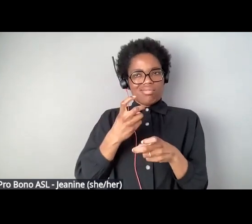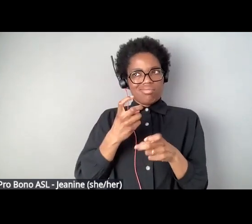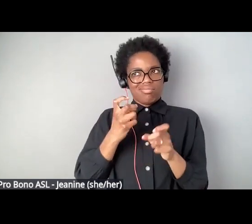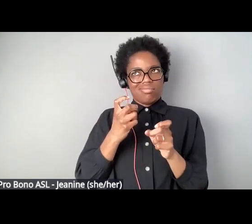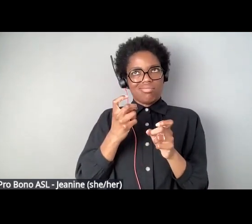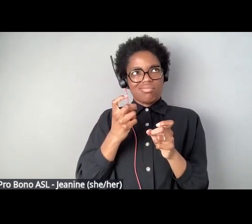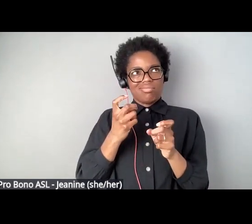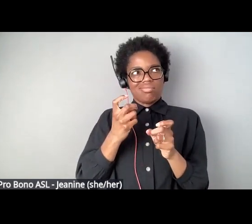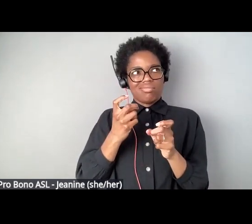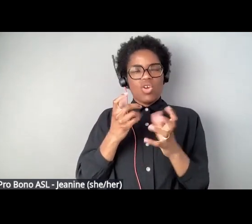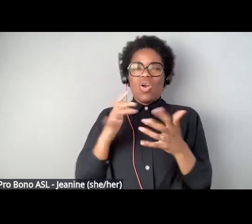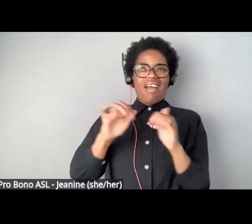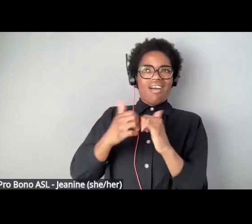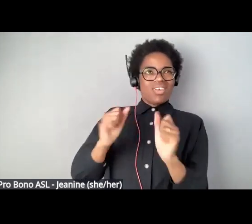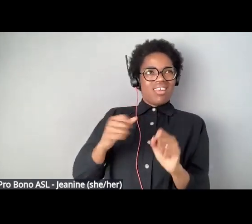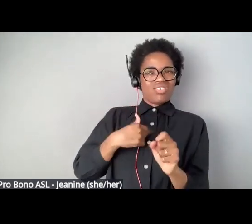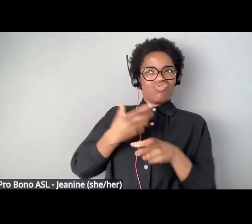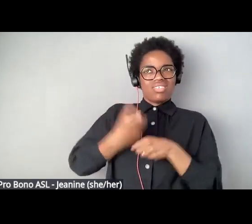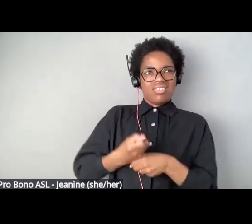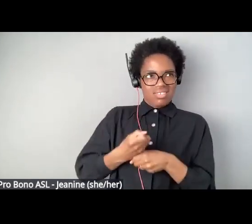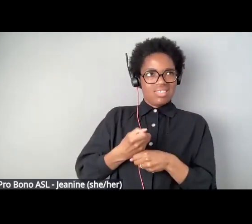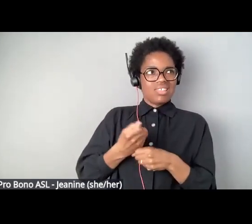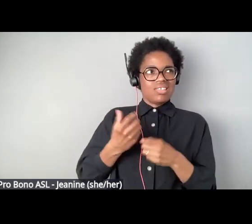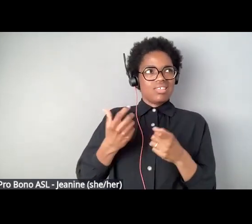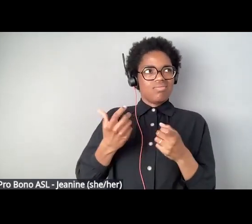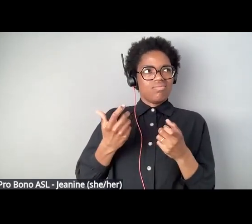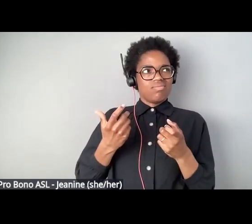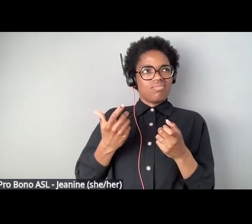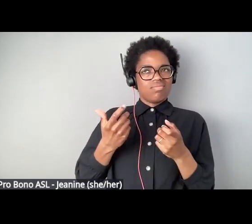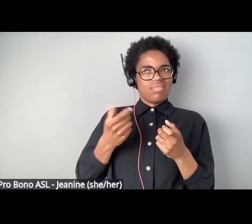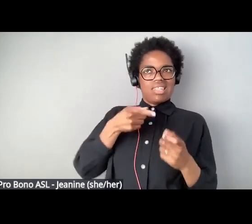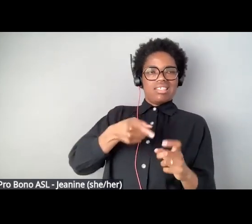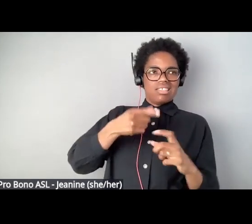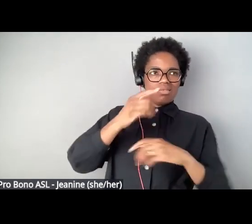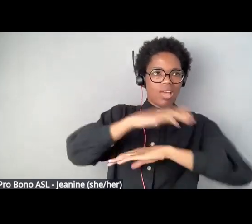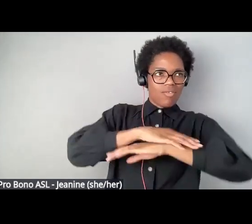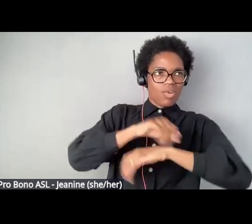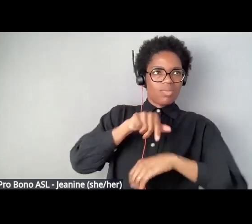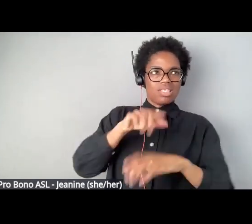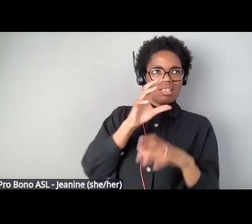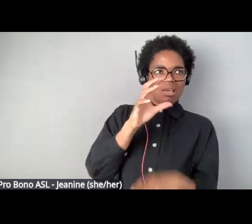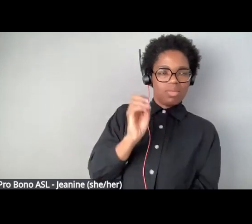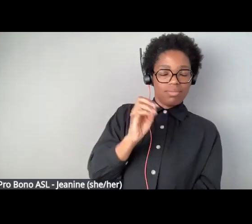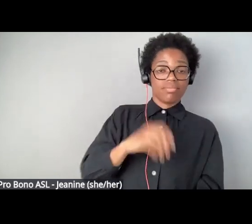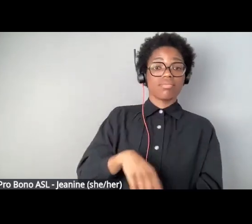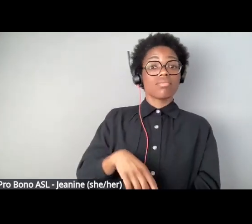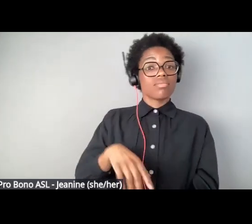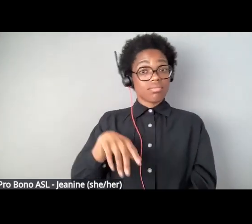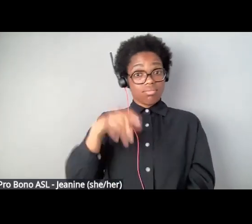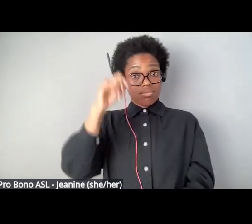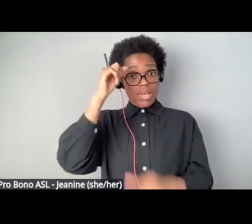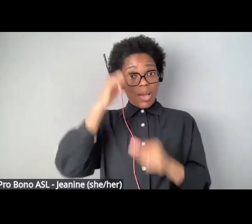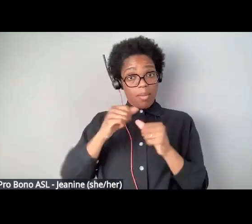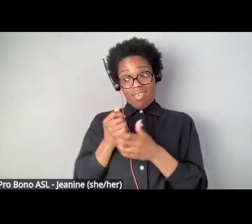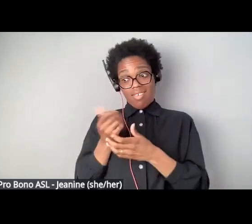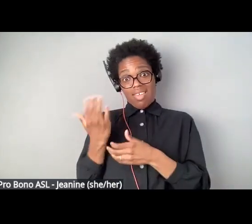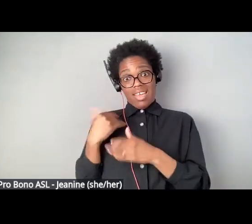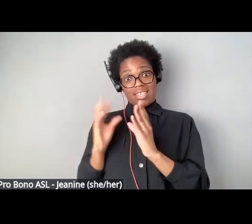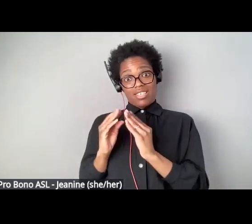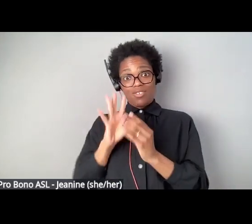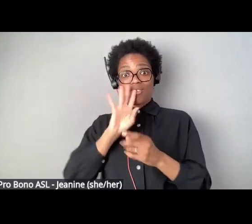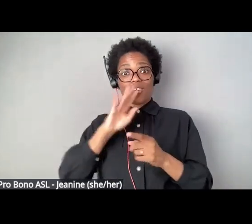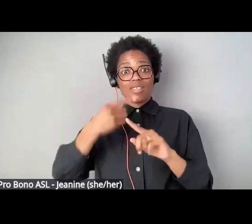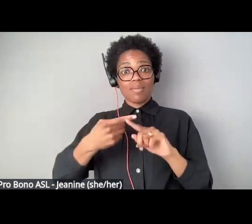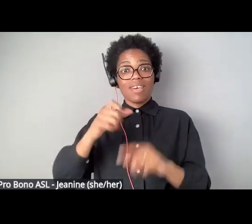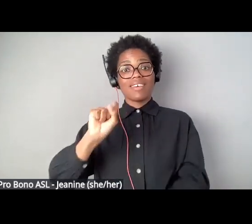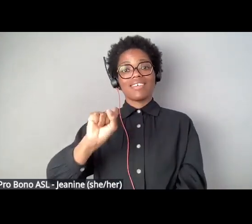unfortunately. We talked about this with Signal, right? Where no matter how well encrypted Signal is, Signal, the messaging chat service that hopefully you're all